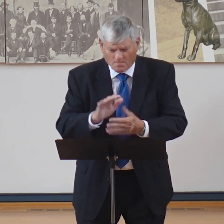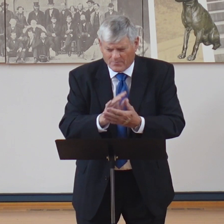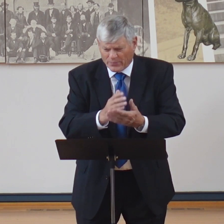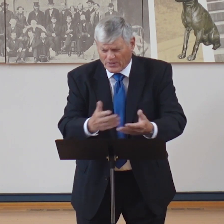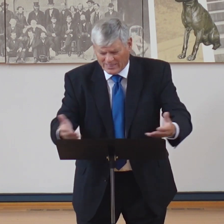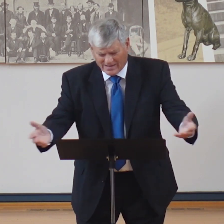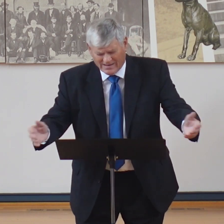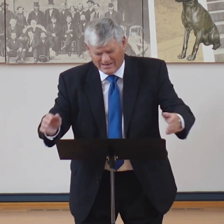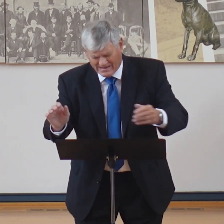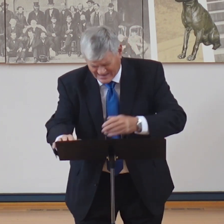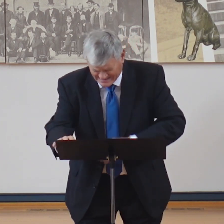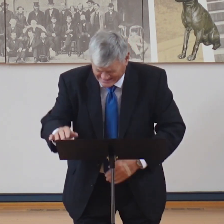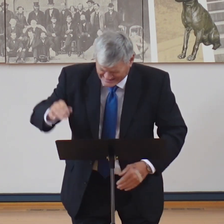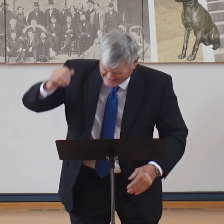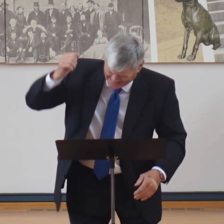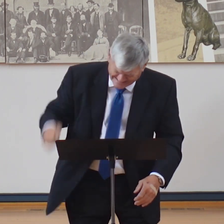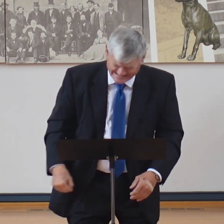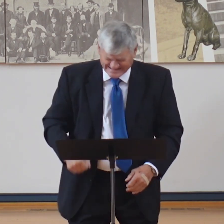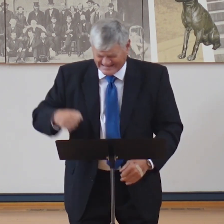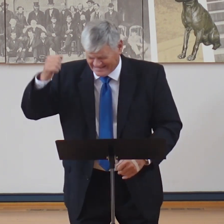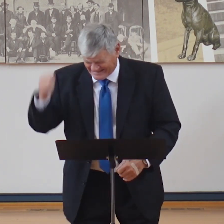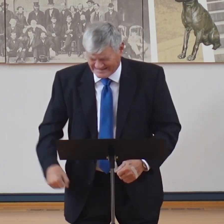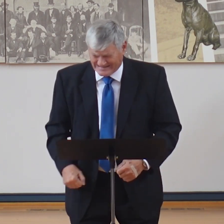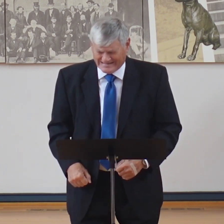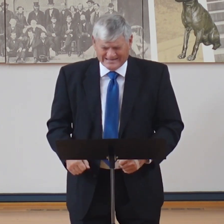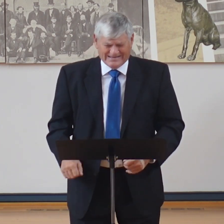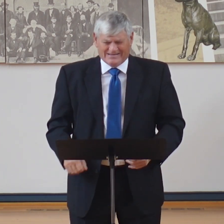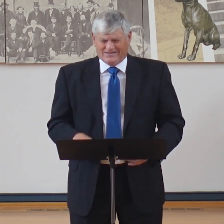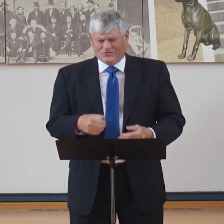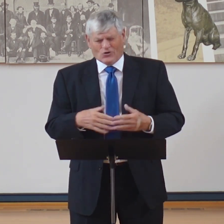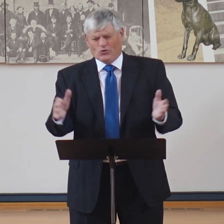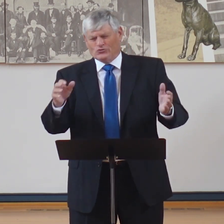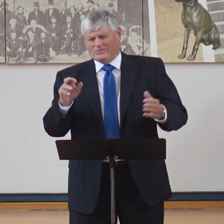well, she was worried about him being upset